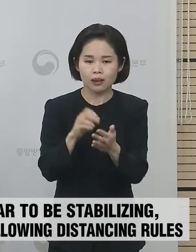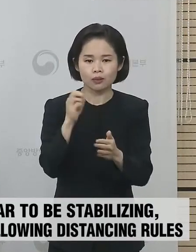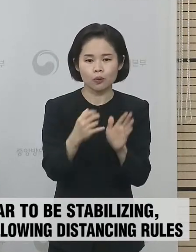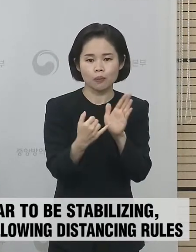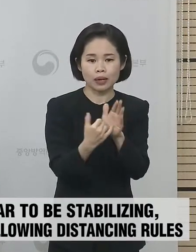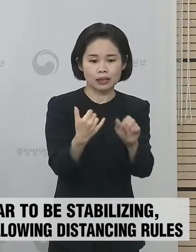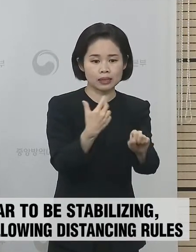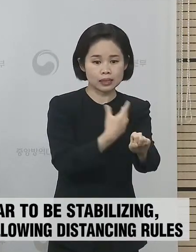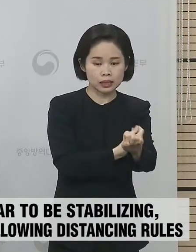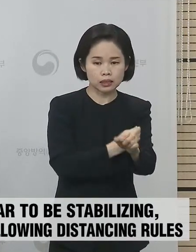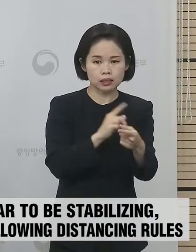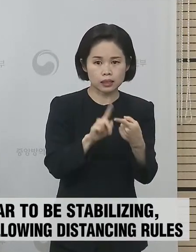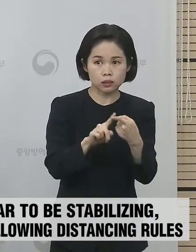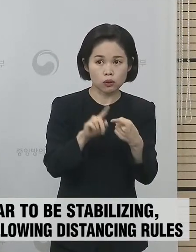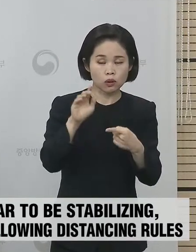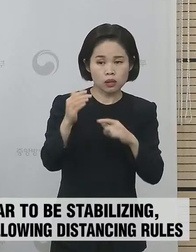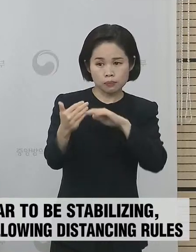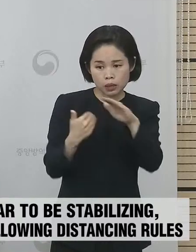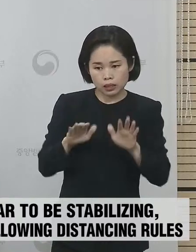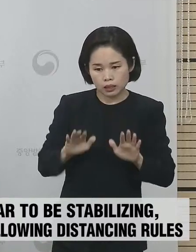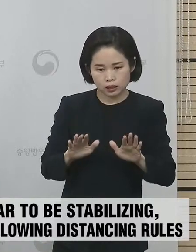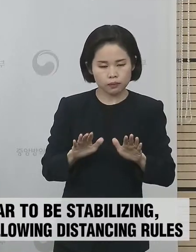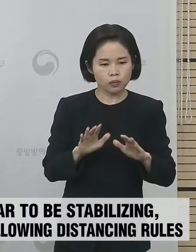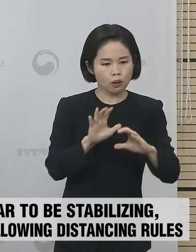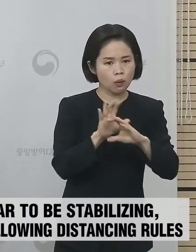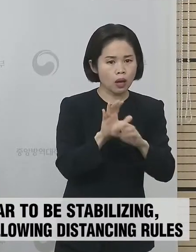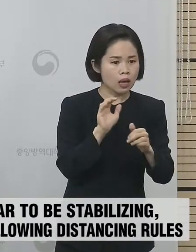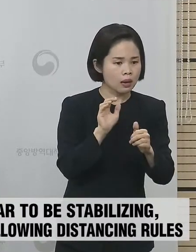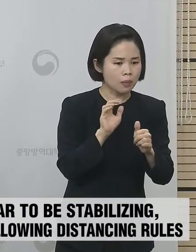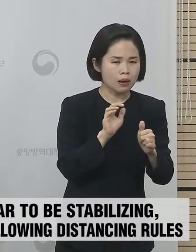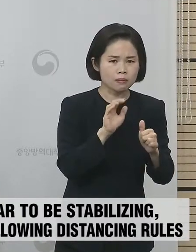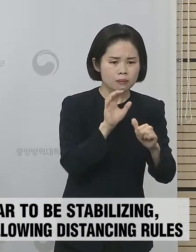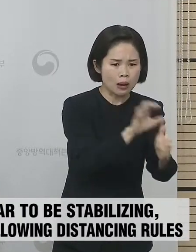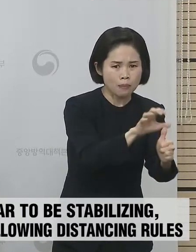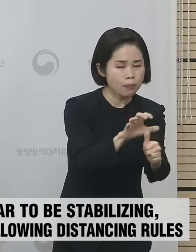the small business owners as well. And we can also